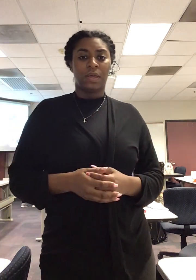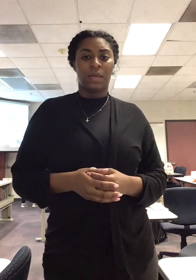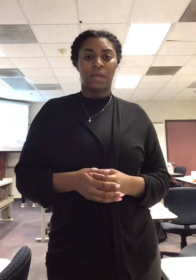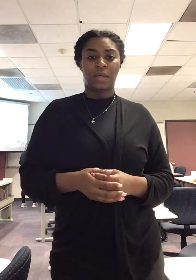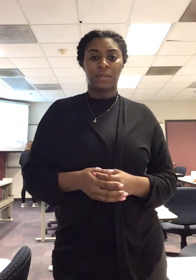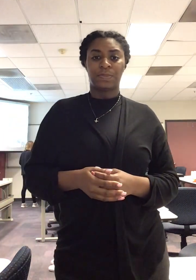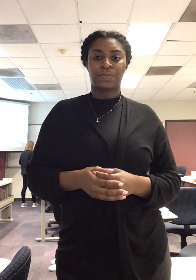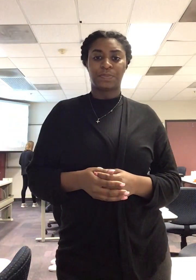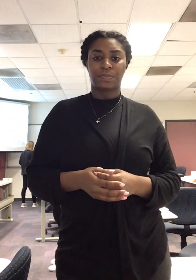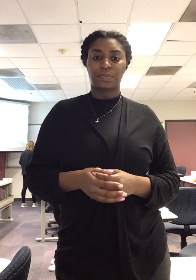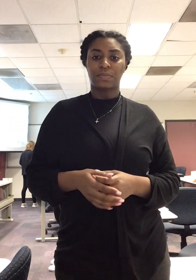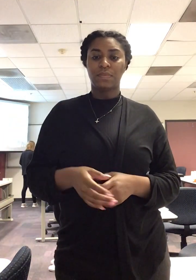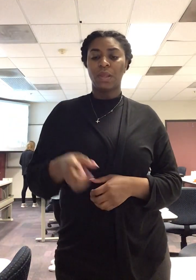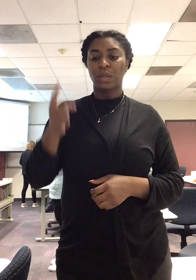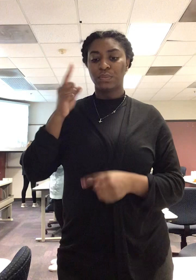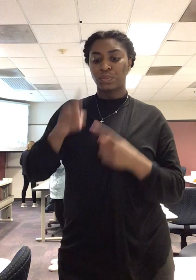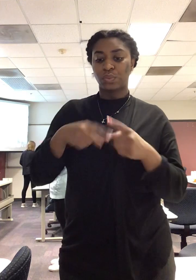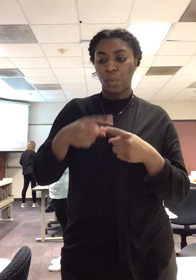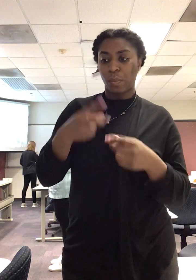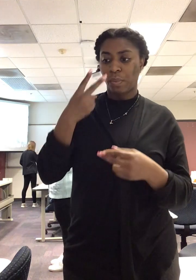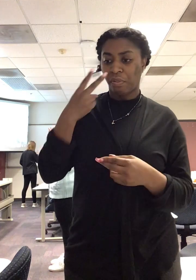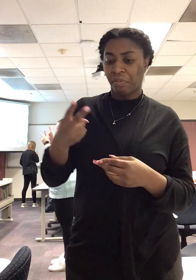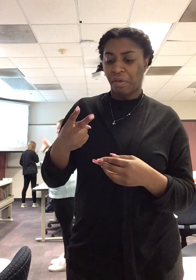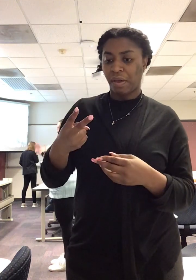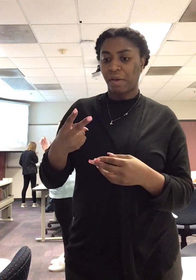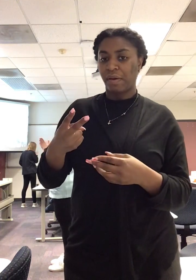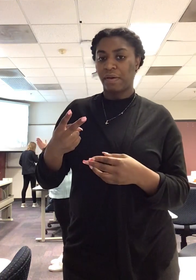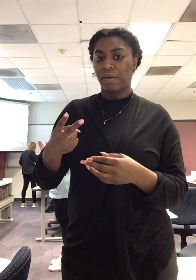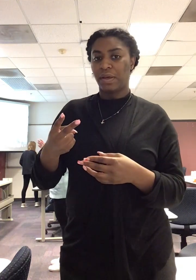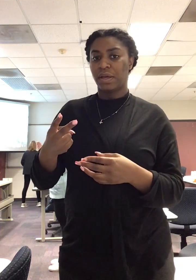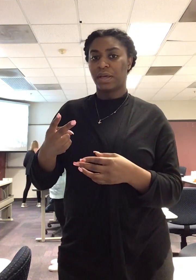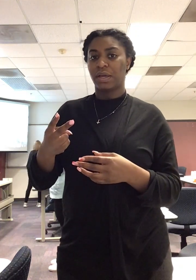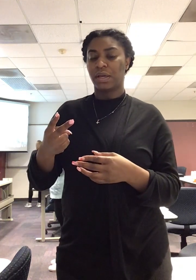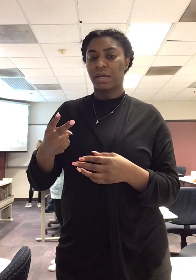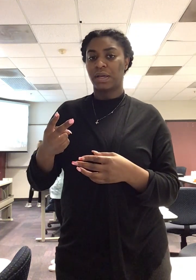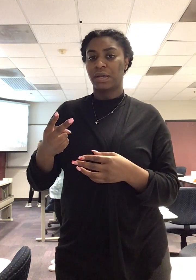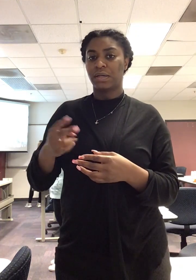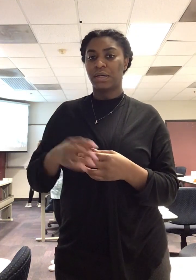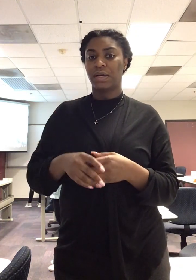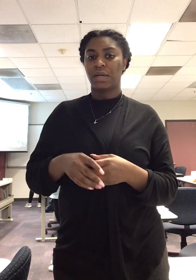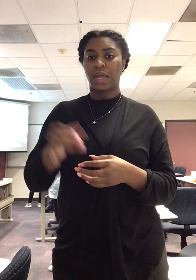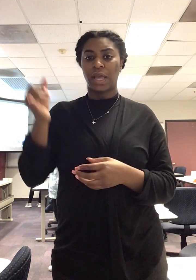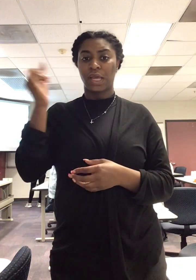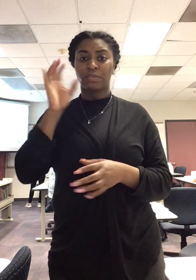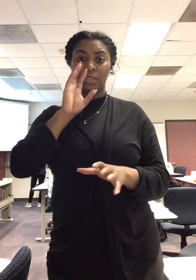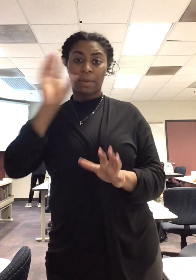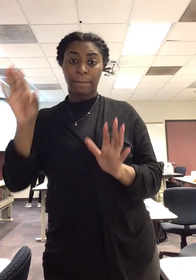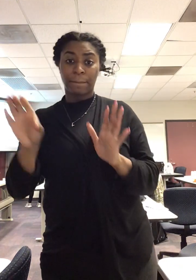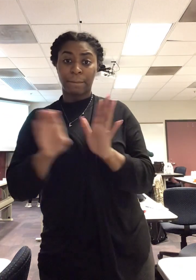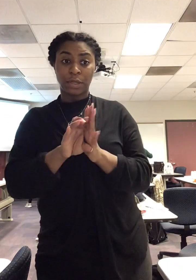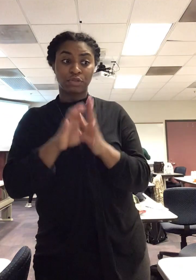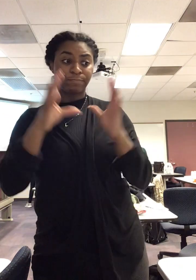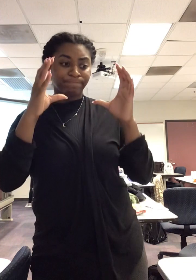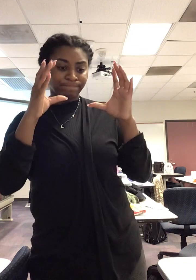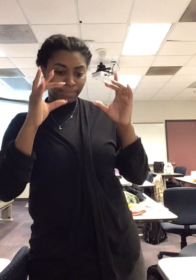actual thing from there, right? If somebody painted it then, if we took a picture out of our camera of it, it wouldn't become primary source anymore